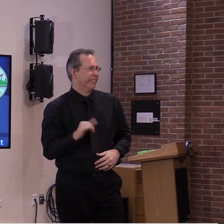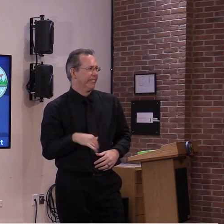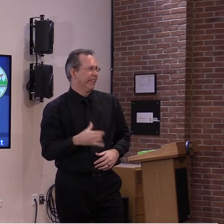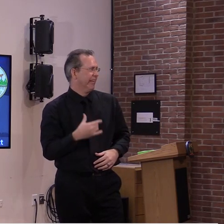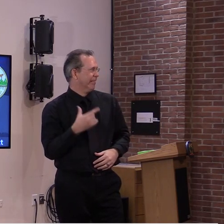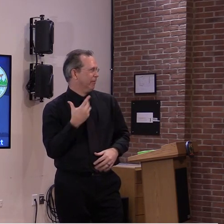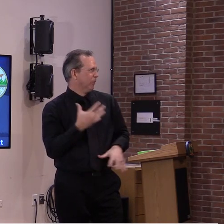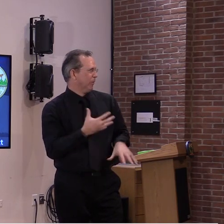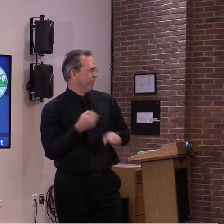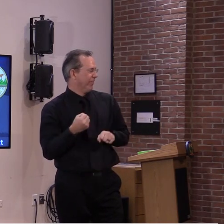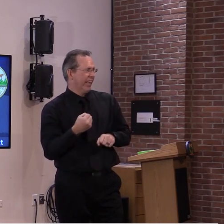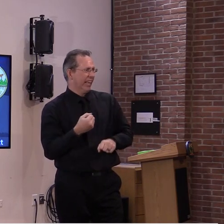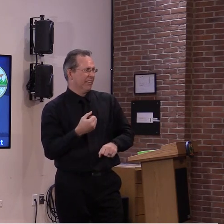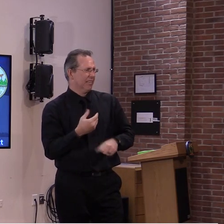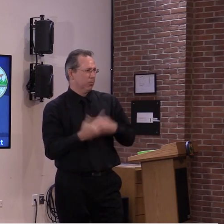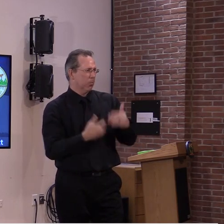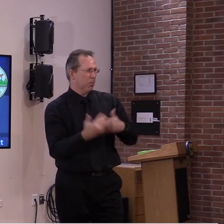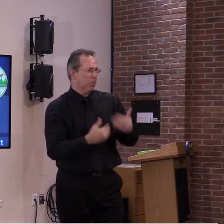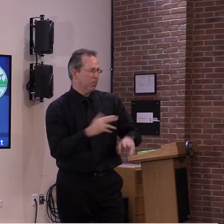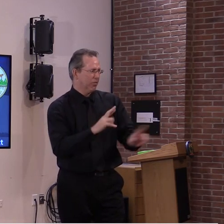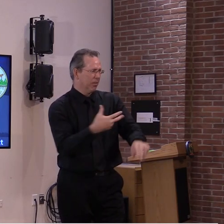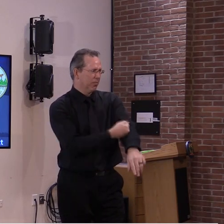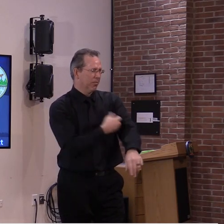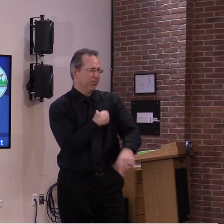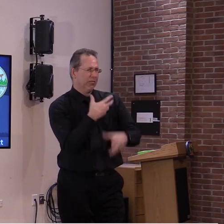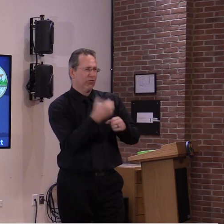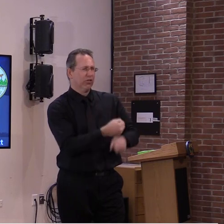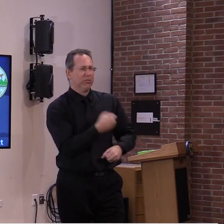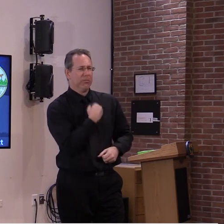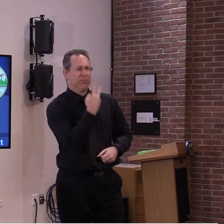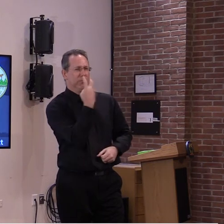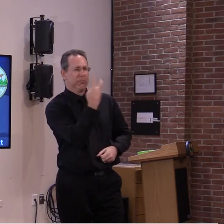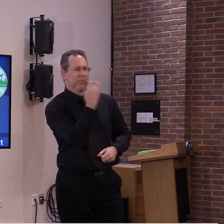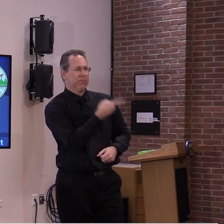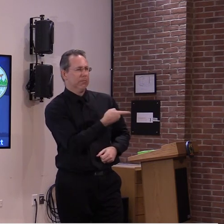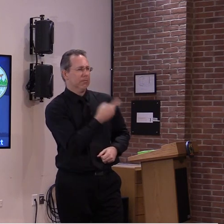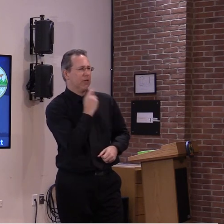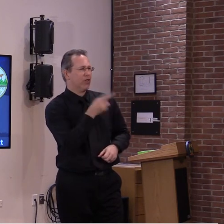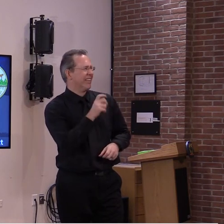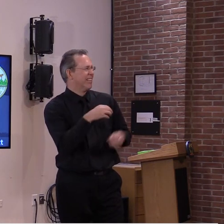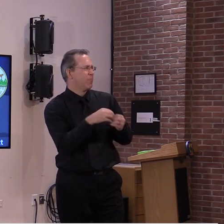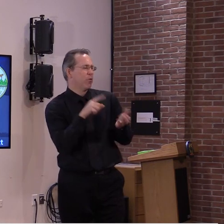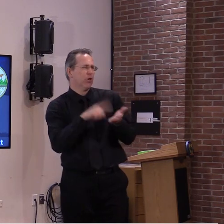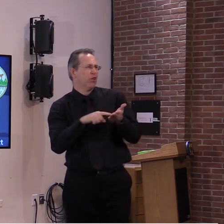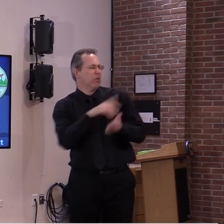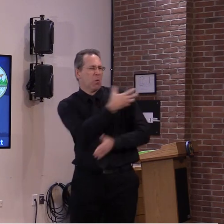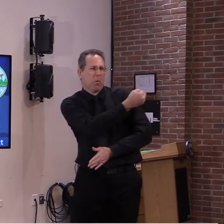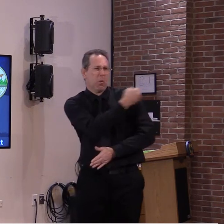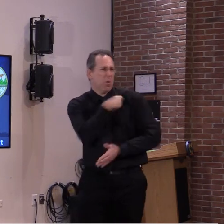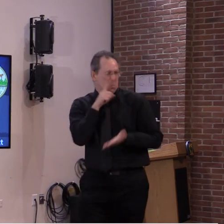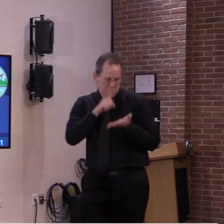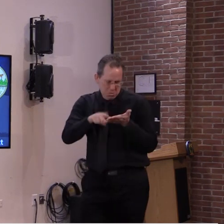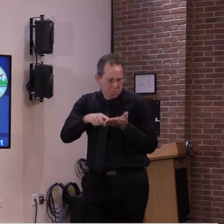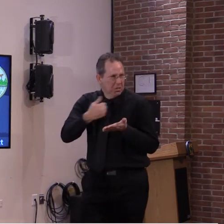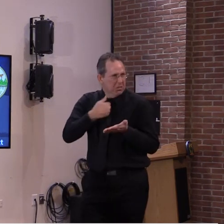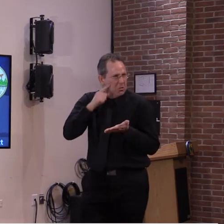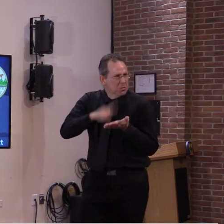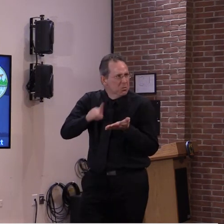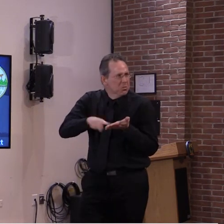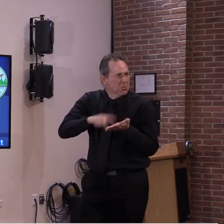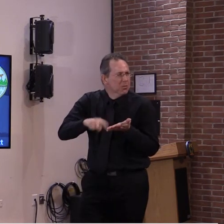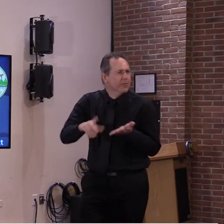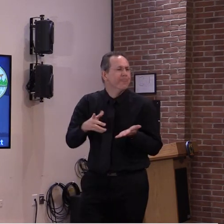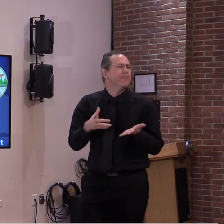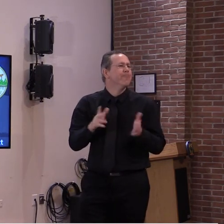usual research that goes into vaccine isn't going into these vaccines. Well, that's completely untrue.